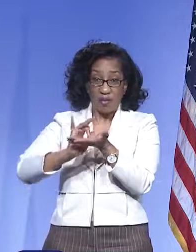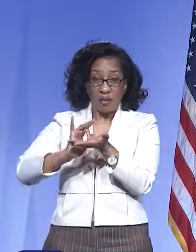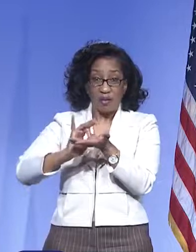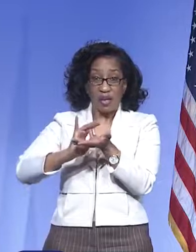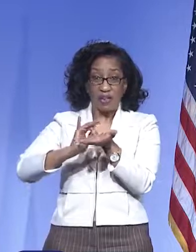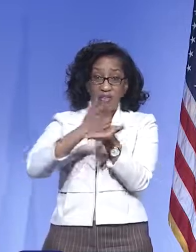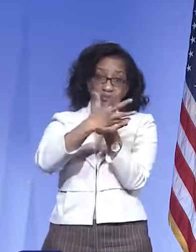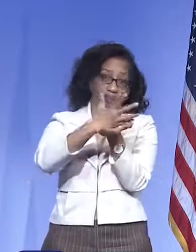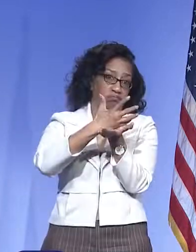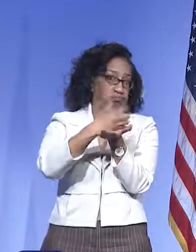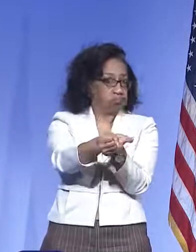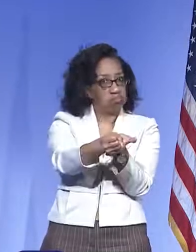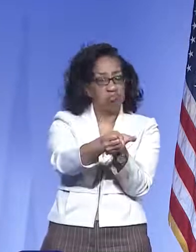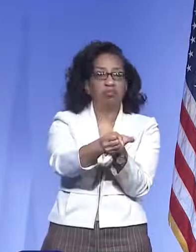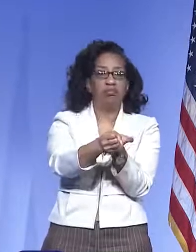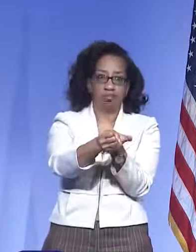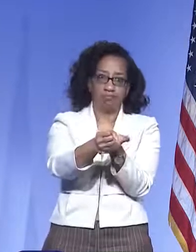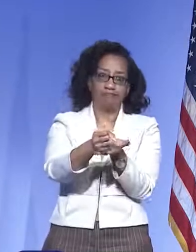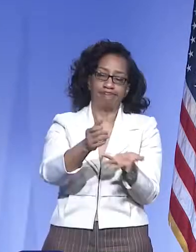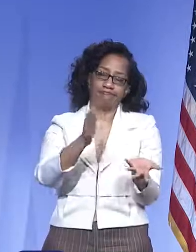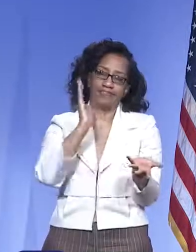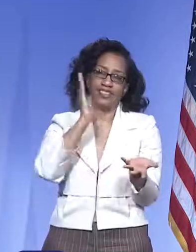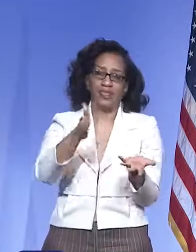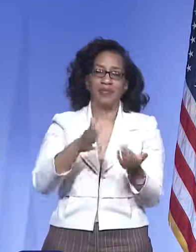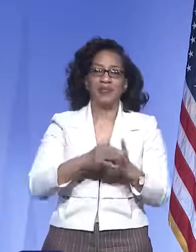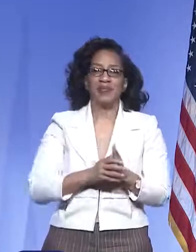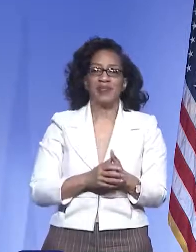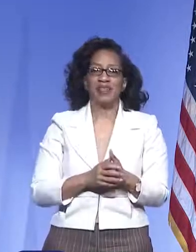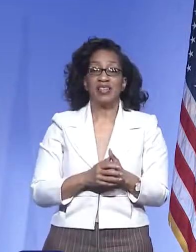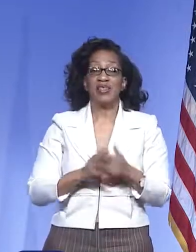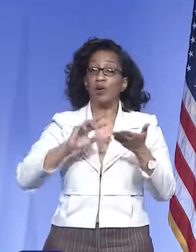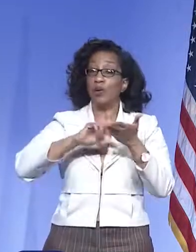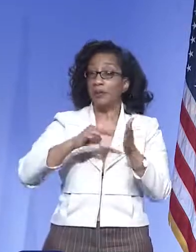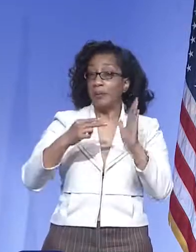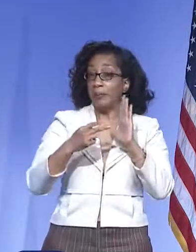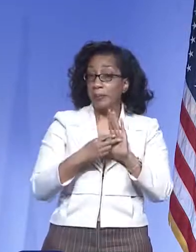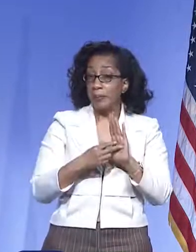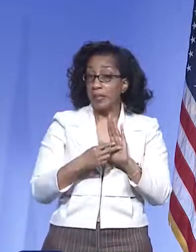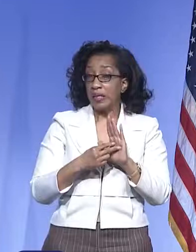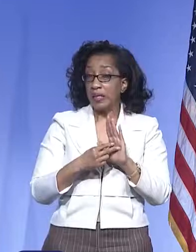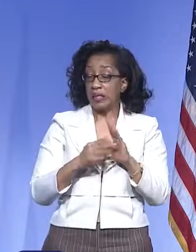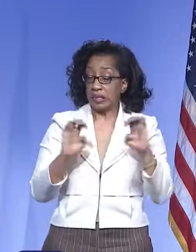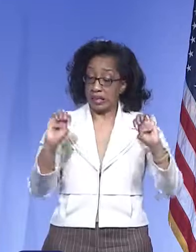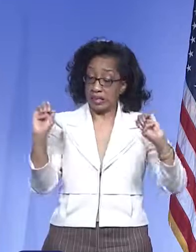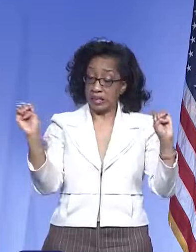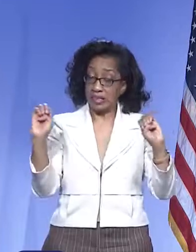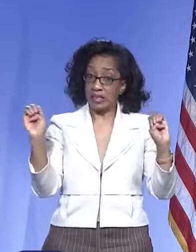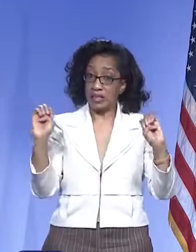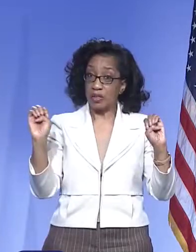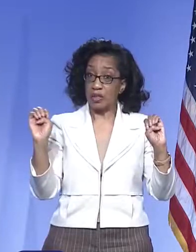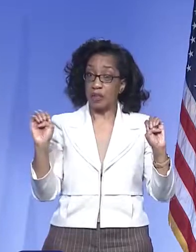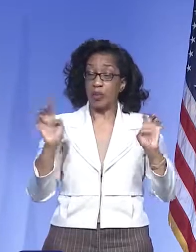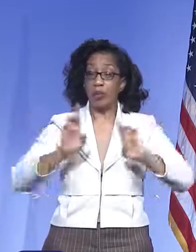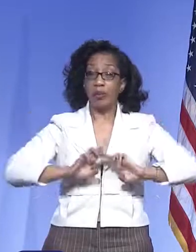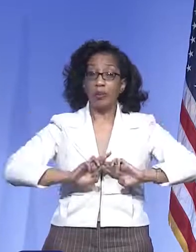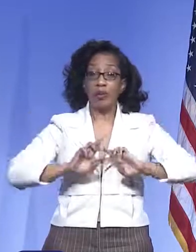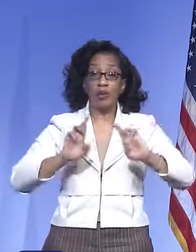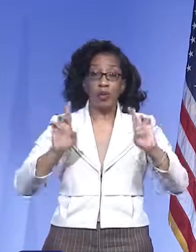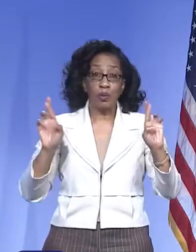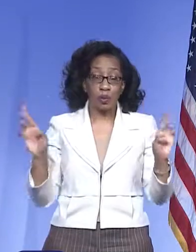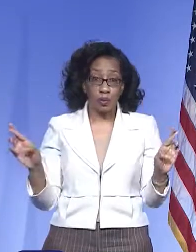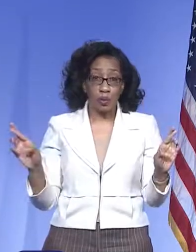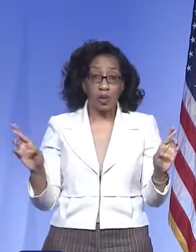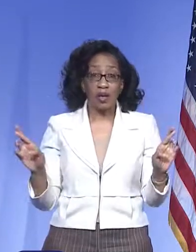hand for our public pod sites, and we'll be in the position coming out of the Easter weekend to be ready to expand